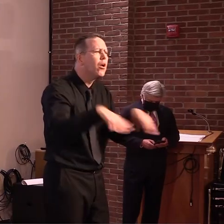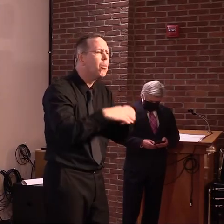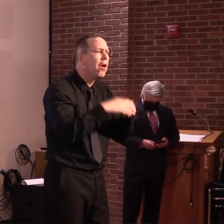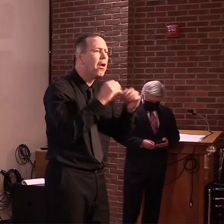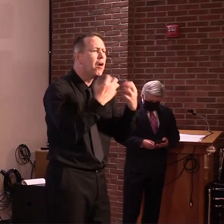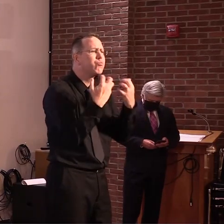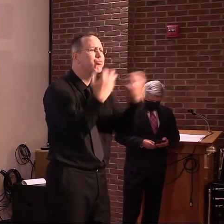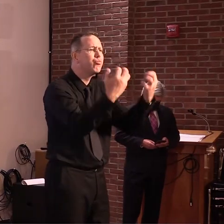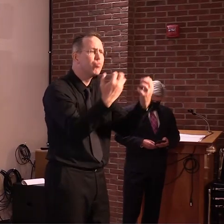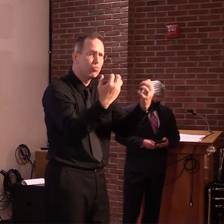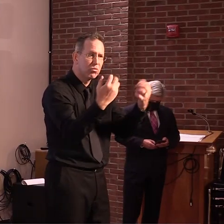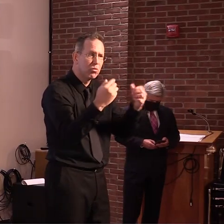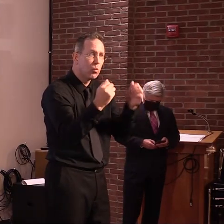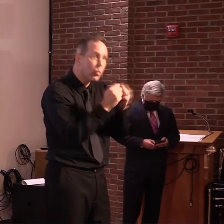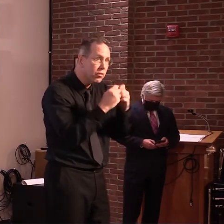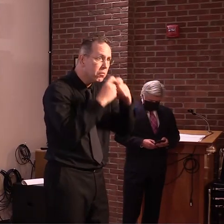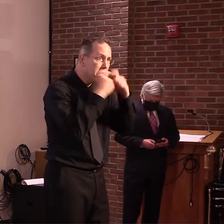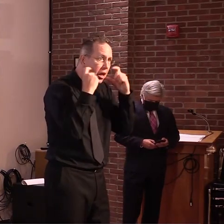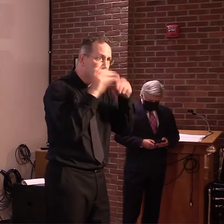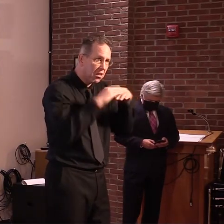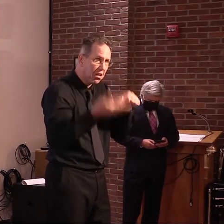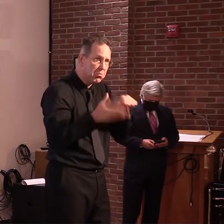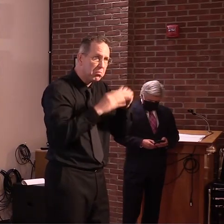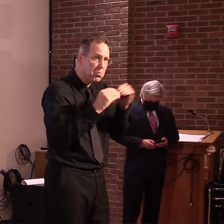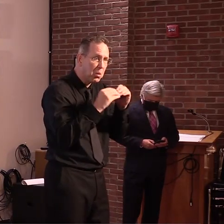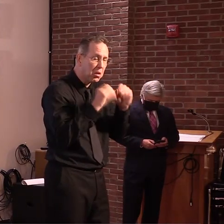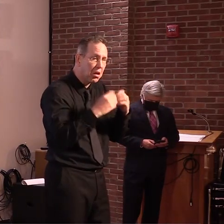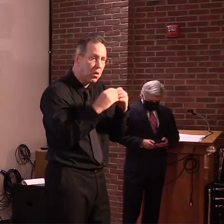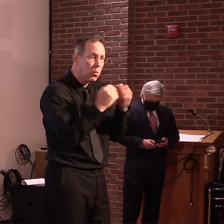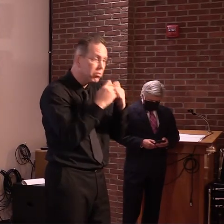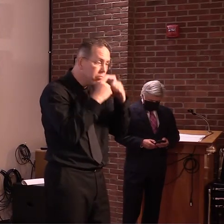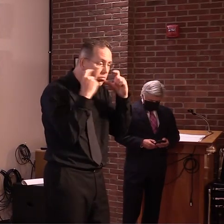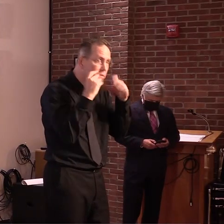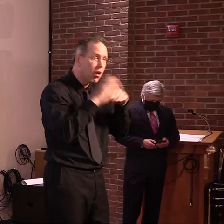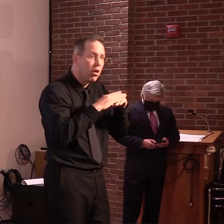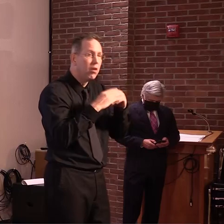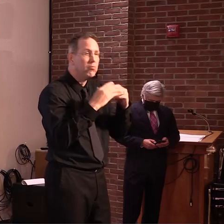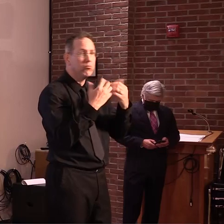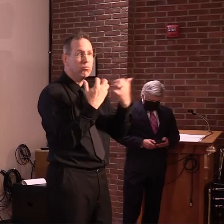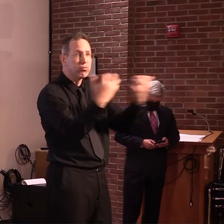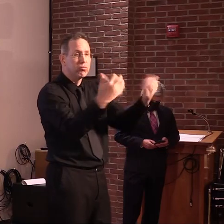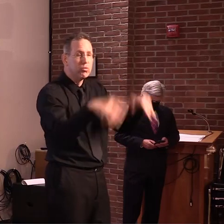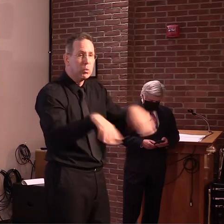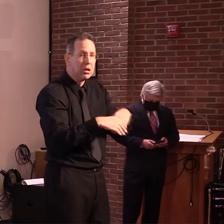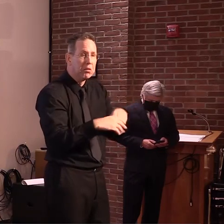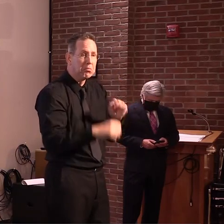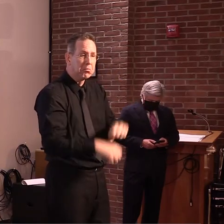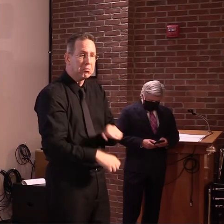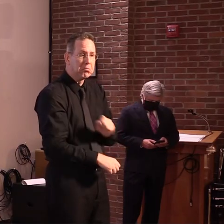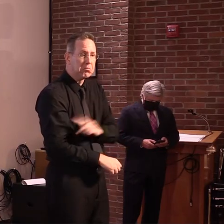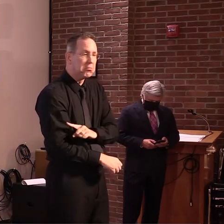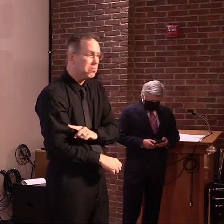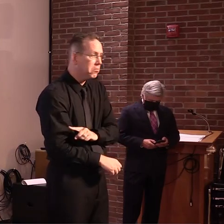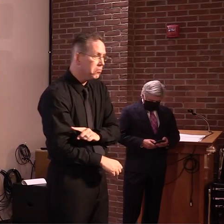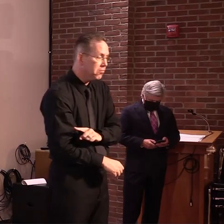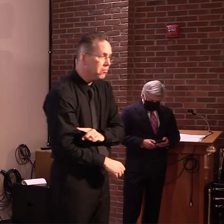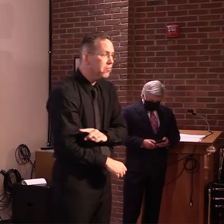The question was, if you're holding an outdoor wedding, the guests should be wearing, should you ask the guests to wear masks?